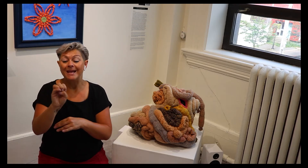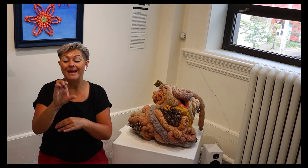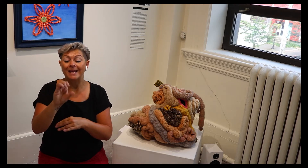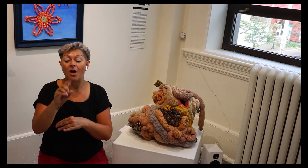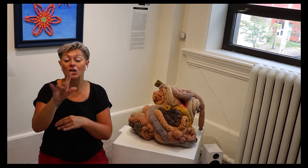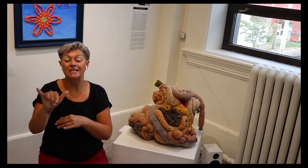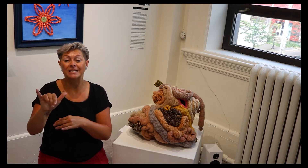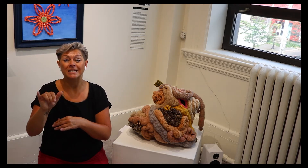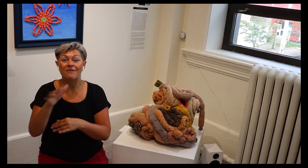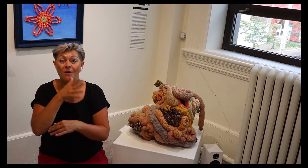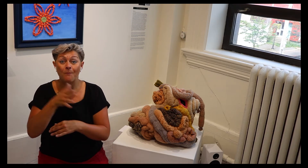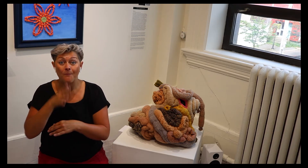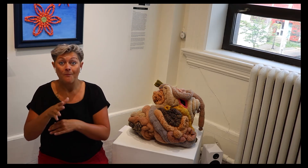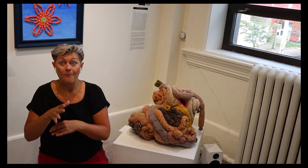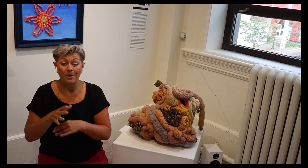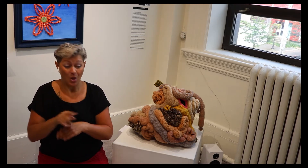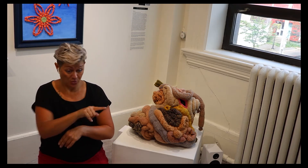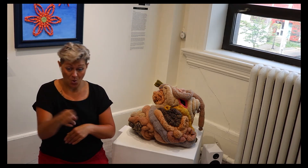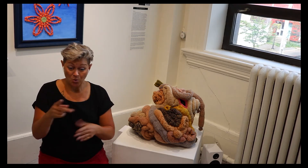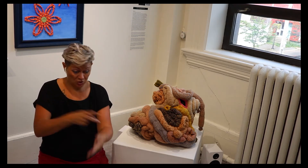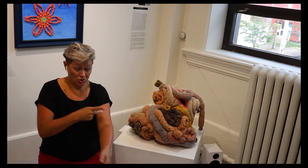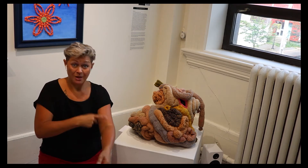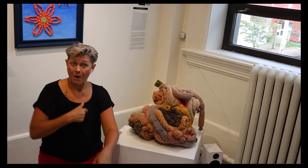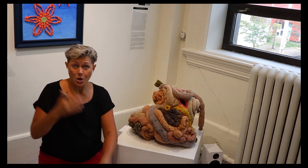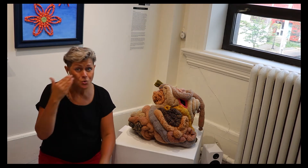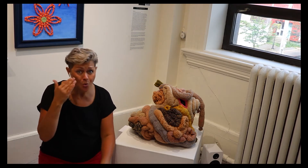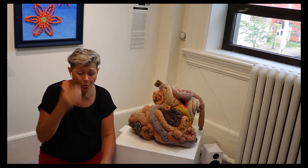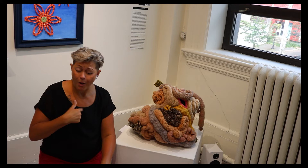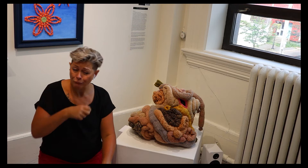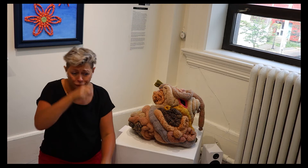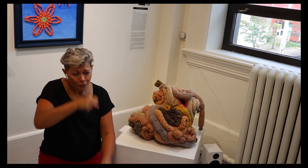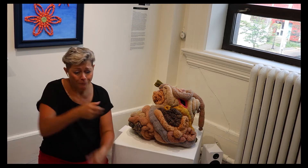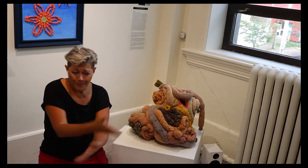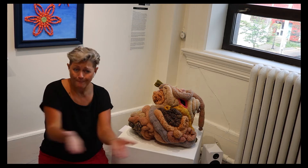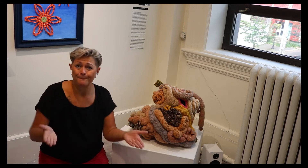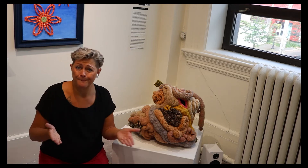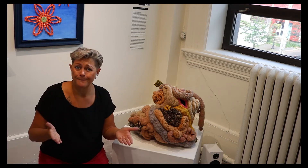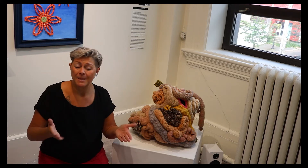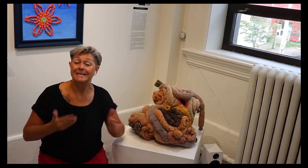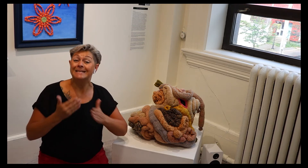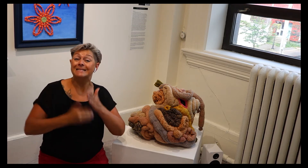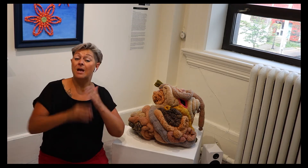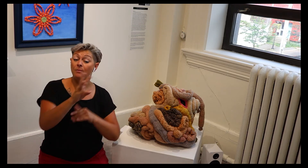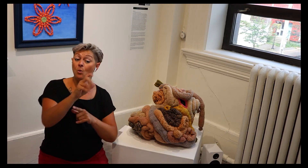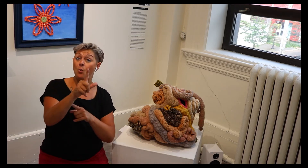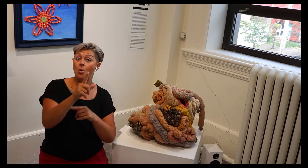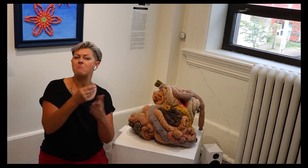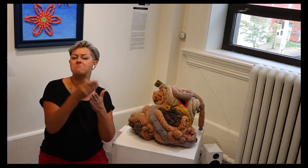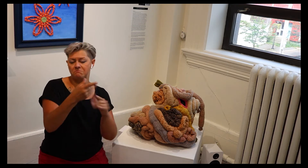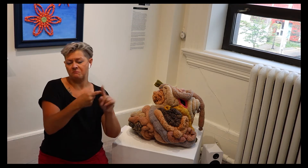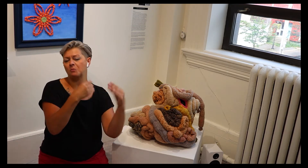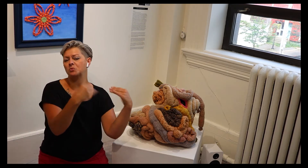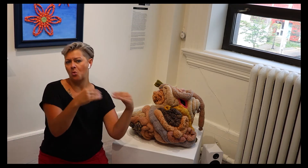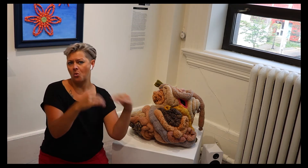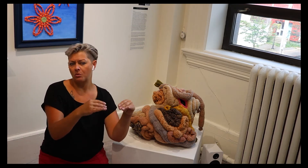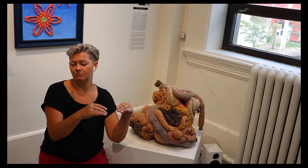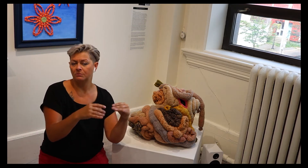sheep I know and love. Some of the yarn is store-bought. Some of the tubes have a smooth, uniform